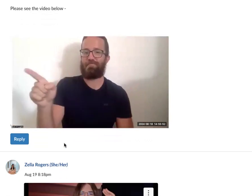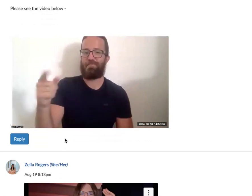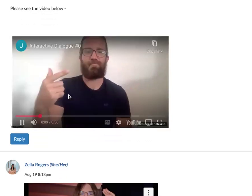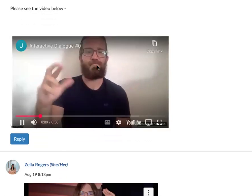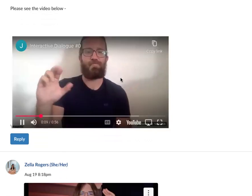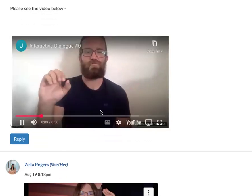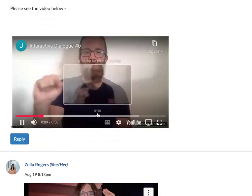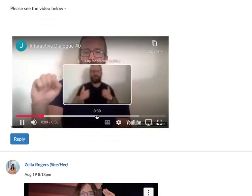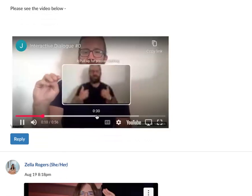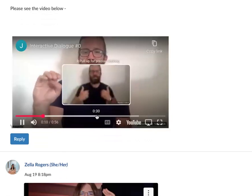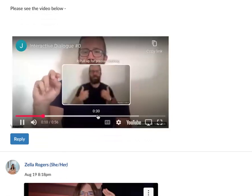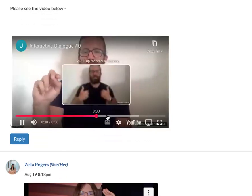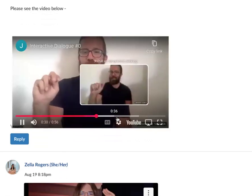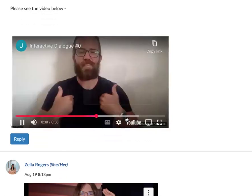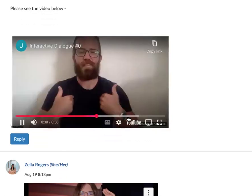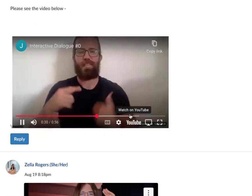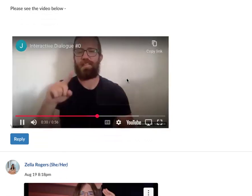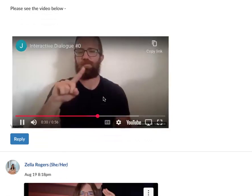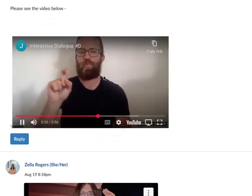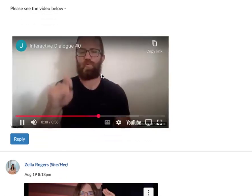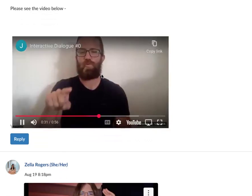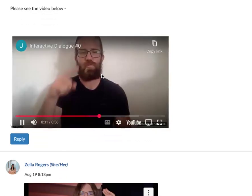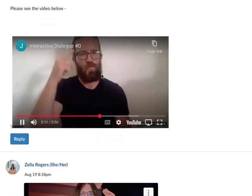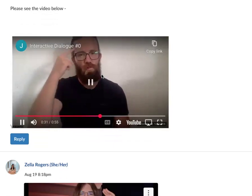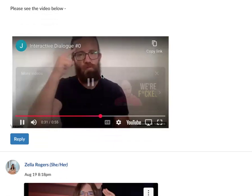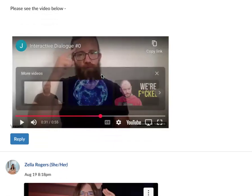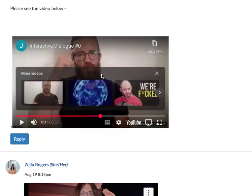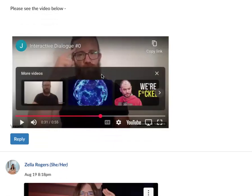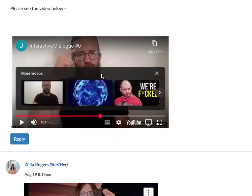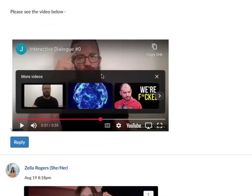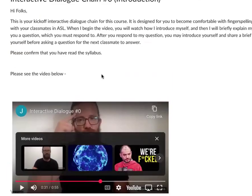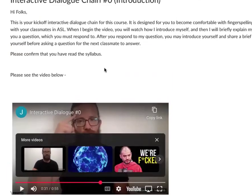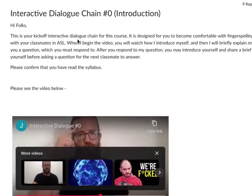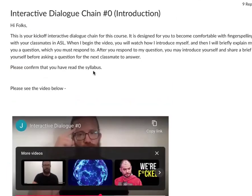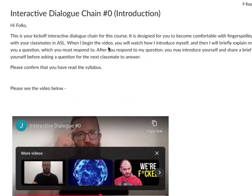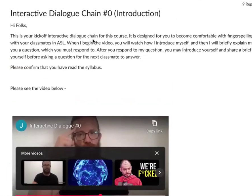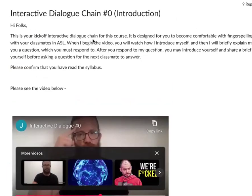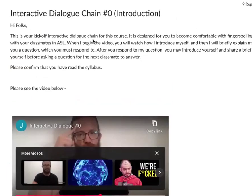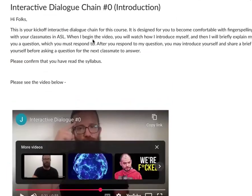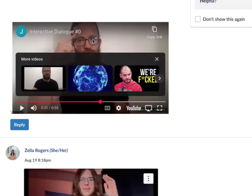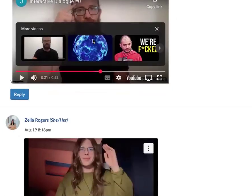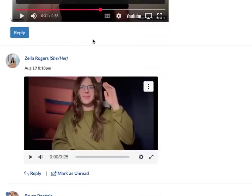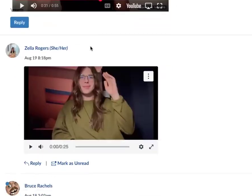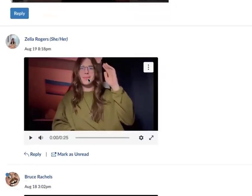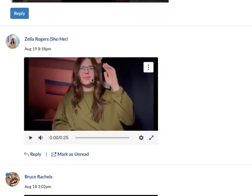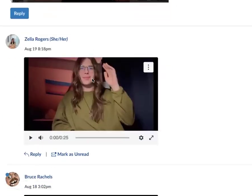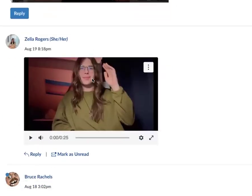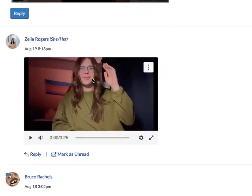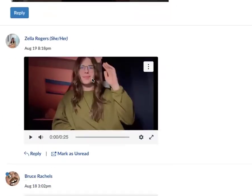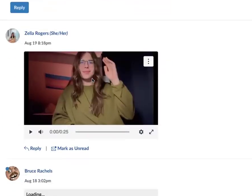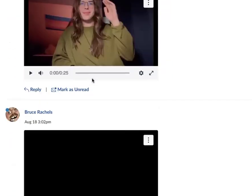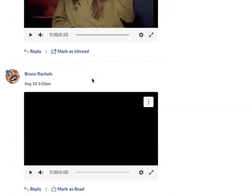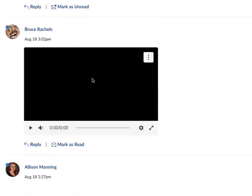I might grow my beard out again, we'll see. So that's the video and the